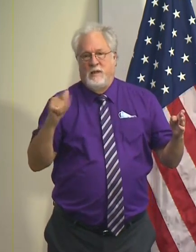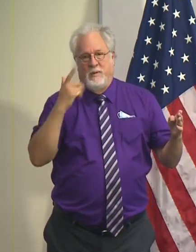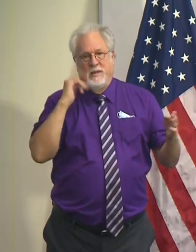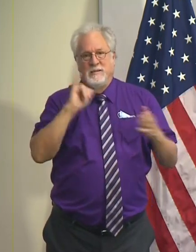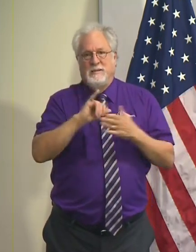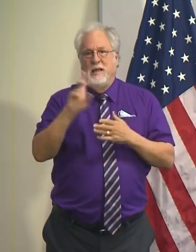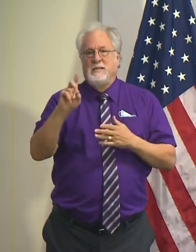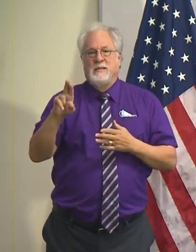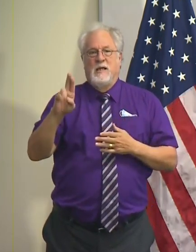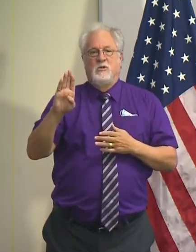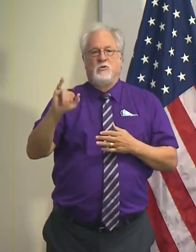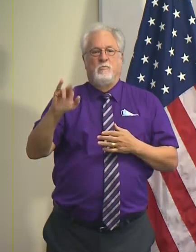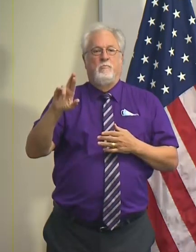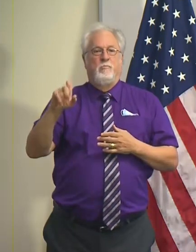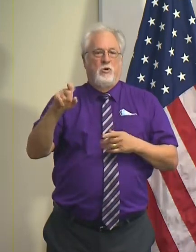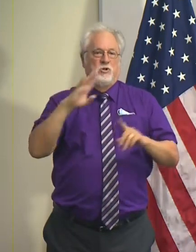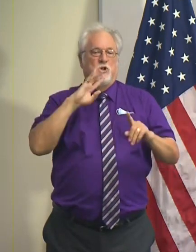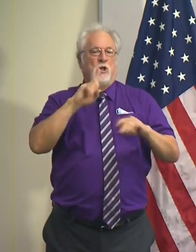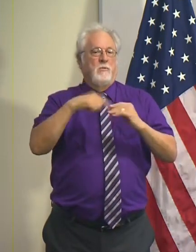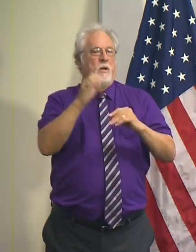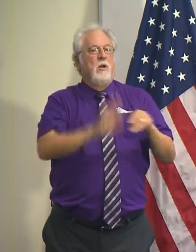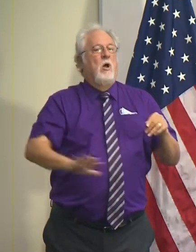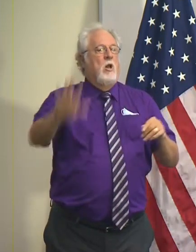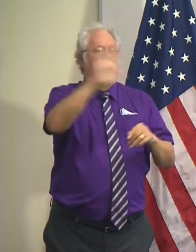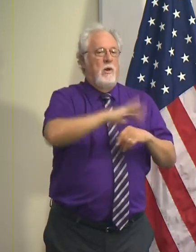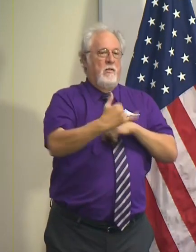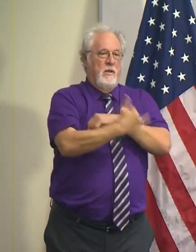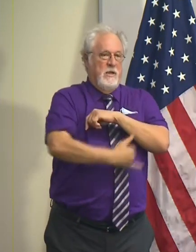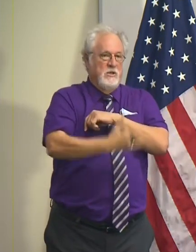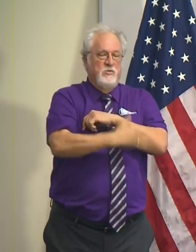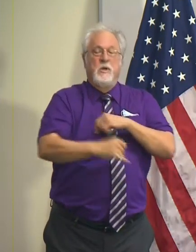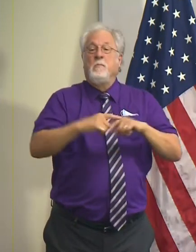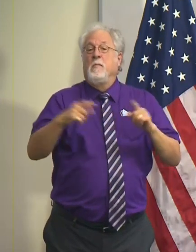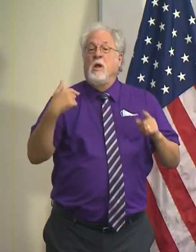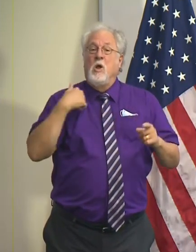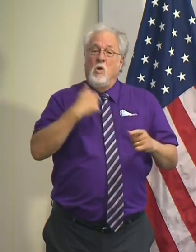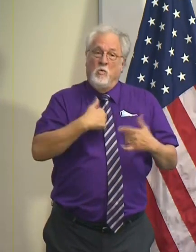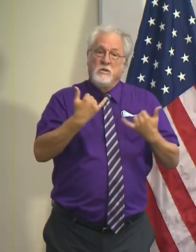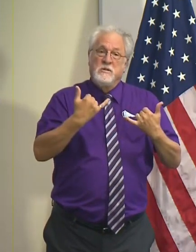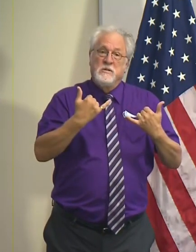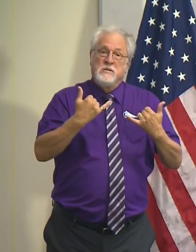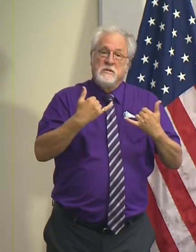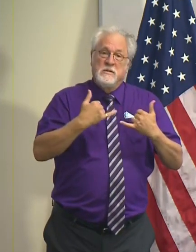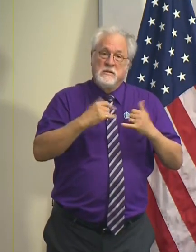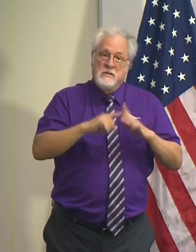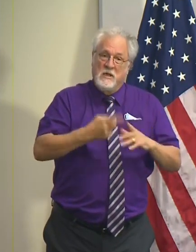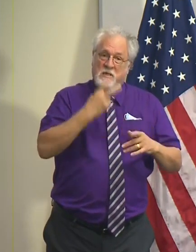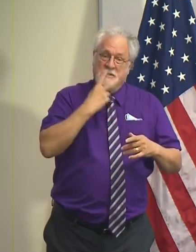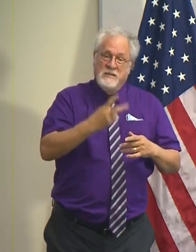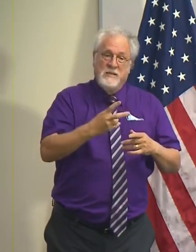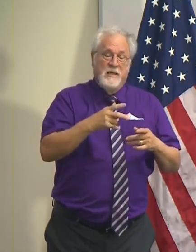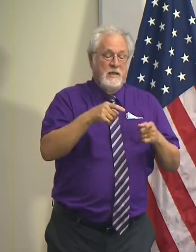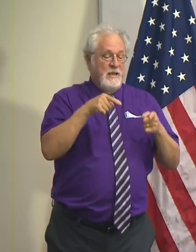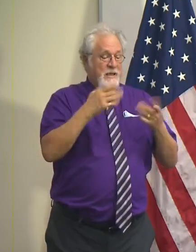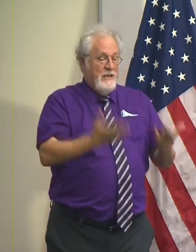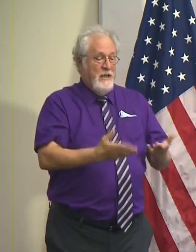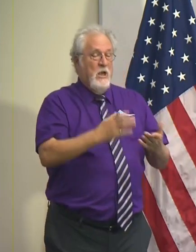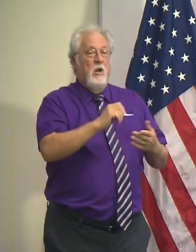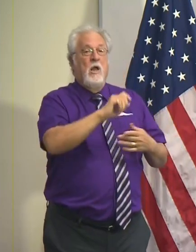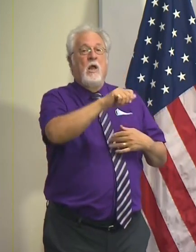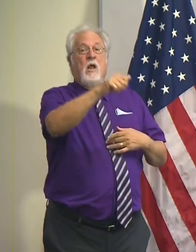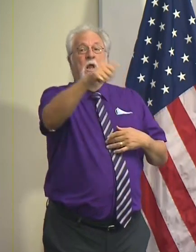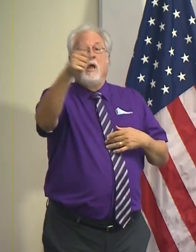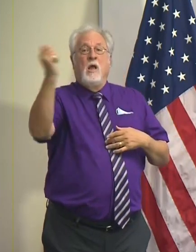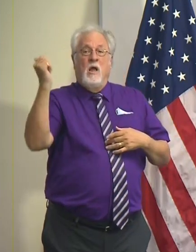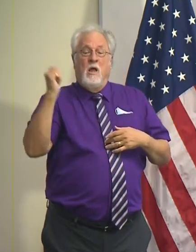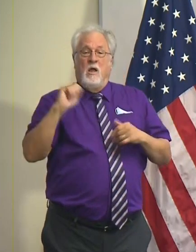what Dr. Burks was talking about across the country. But we are starting to see here and elsewhere around the country the first